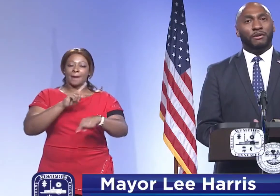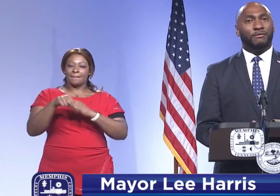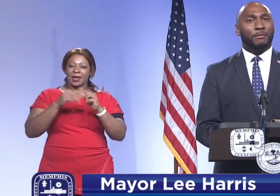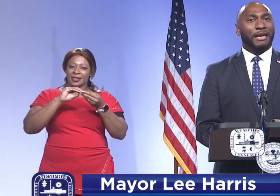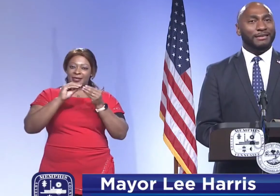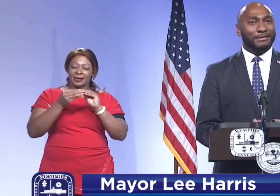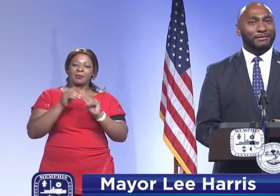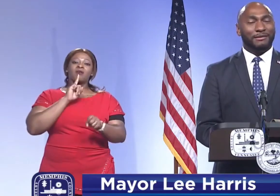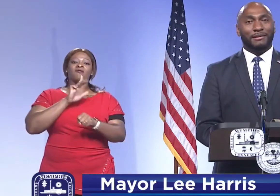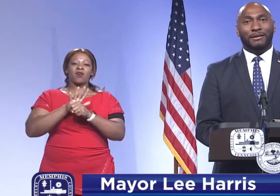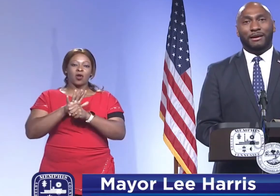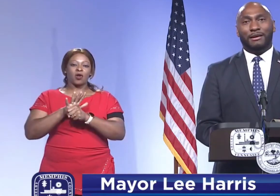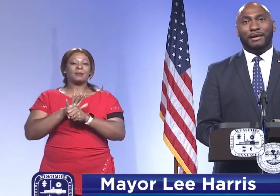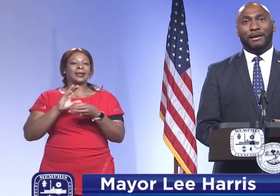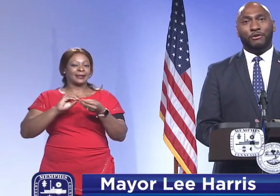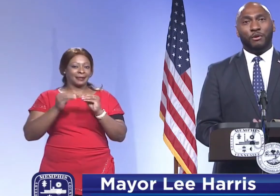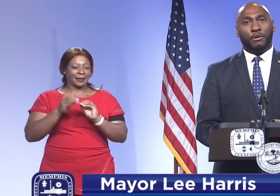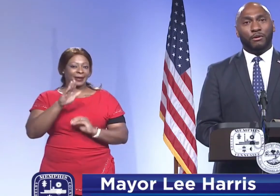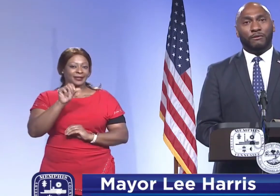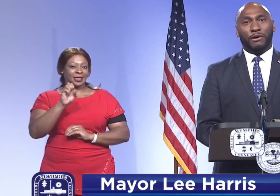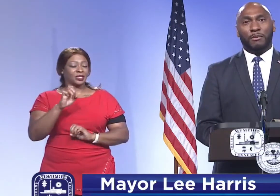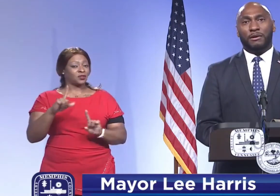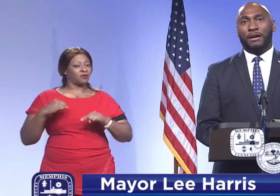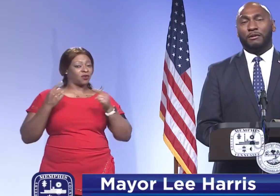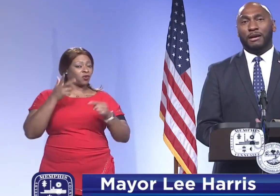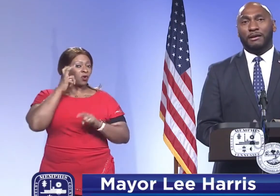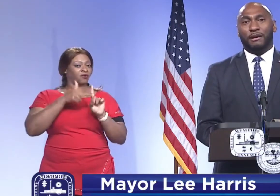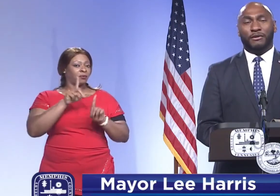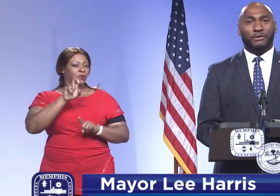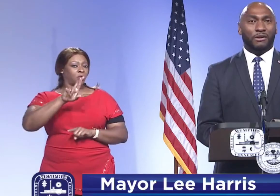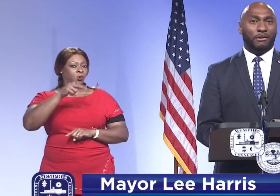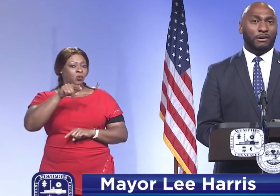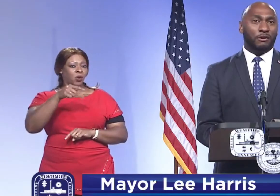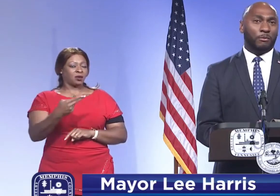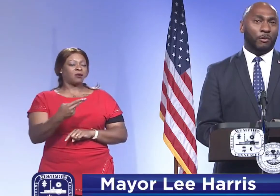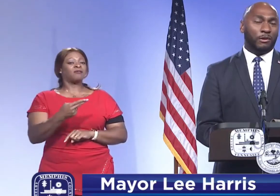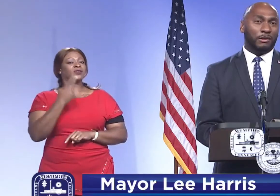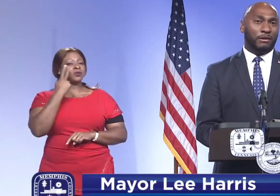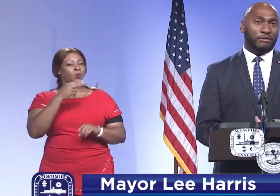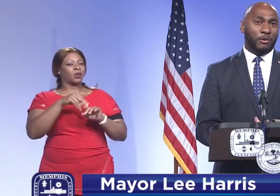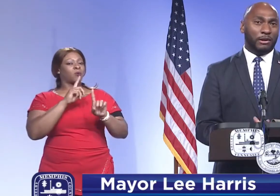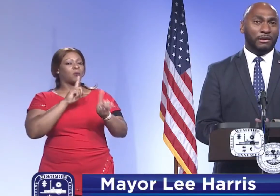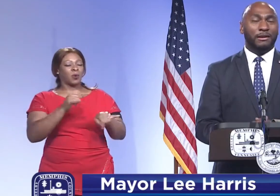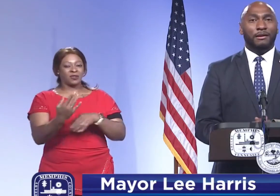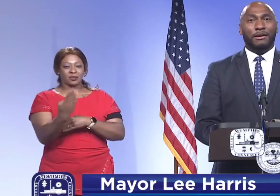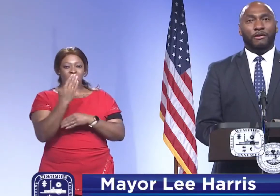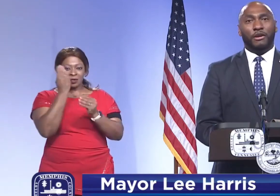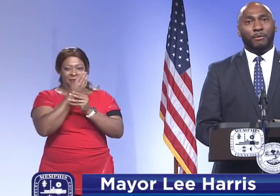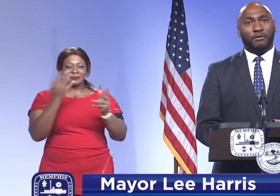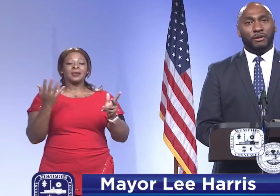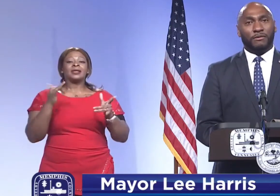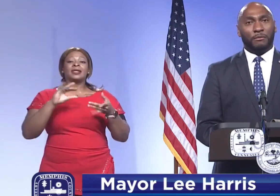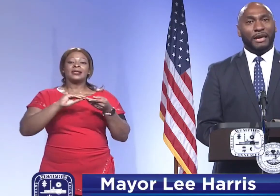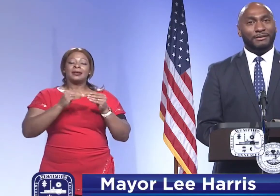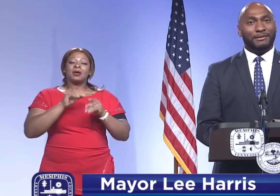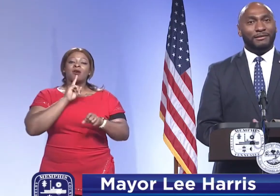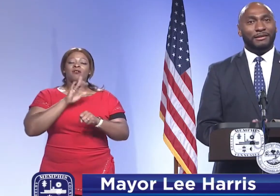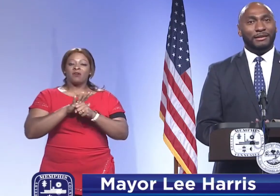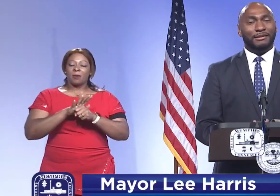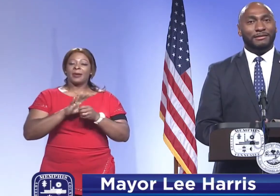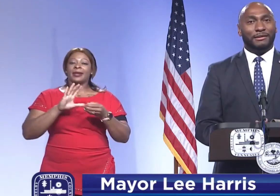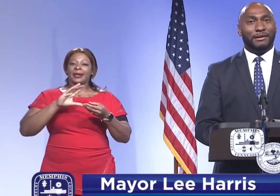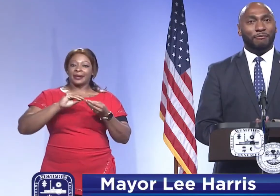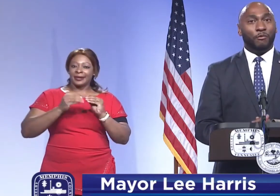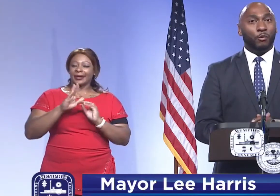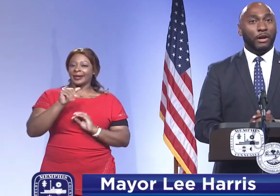of confirmed cases that you heard from Dr. Randolph and you saw in the report this morning. The number of confirmed cases